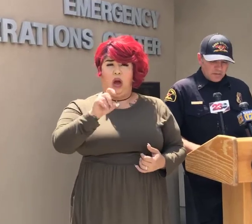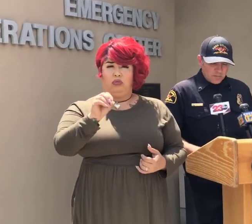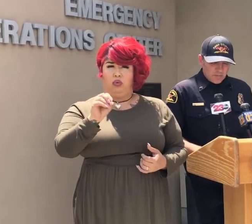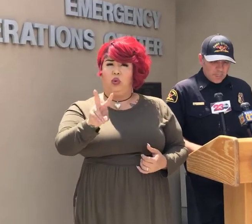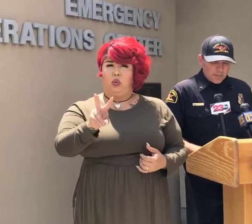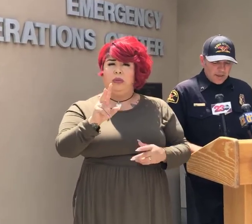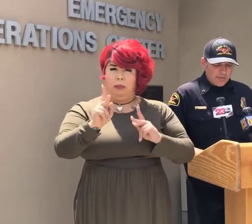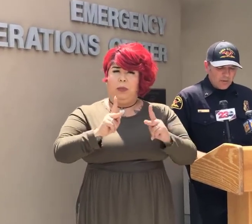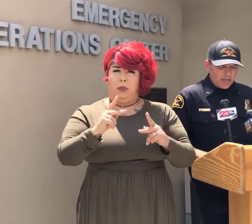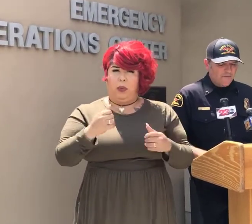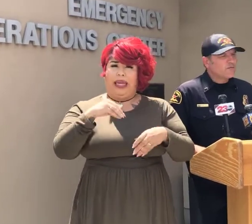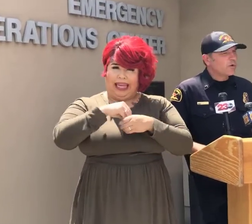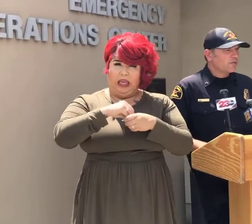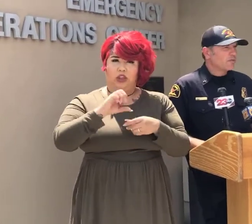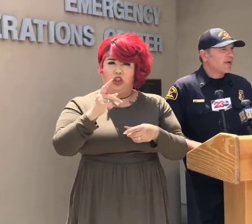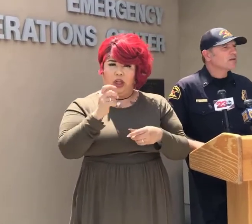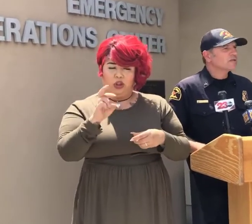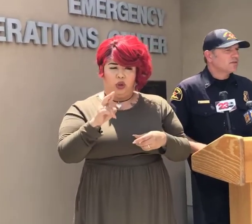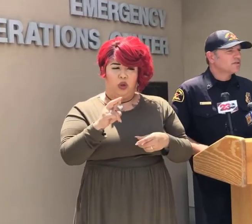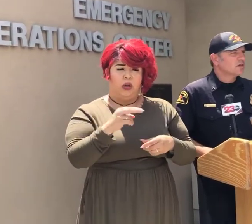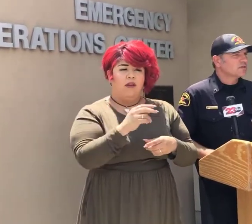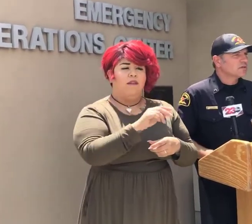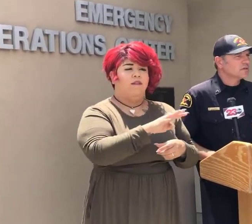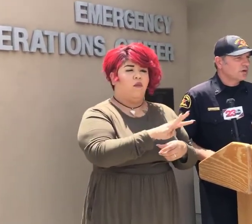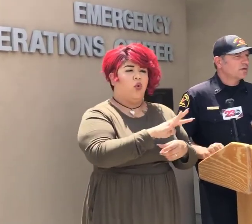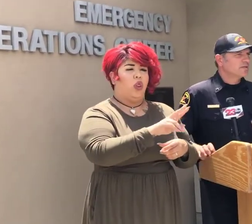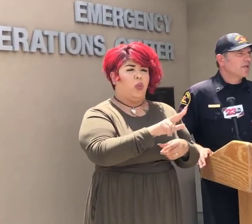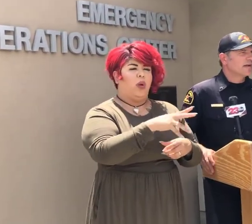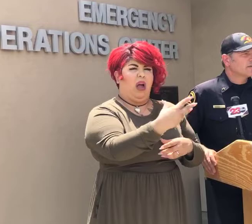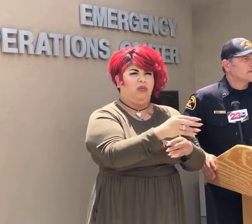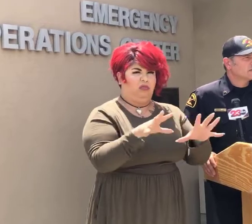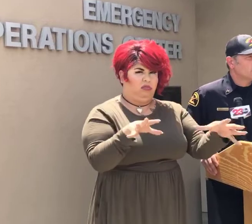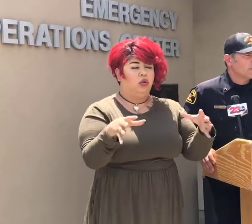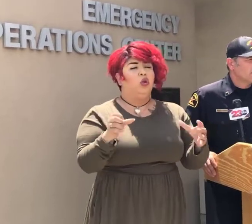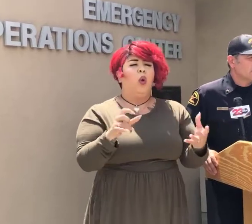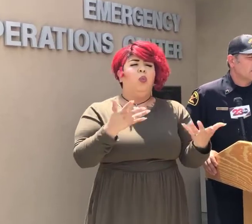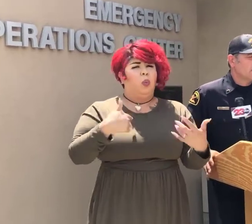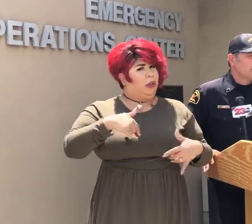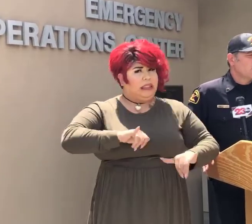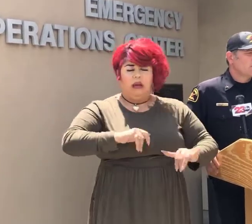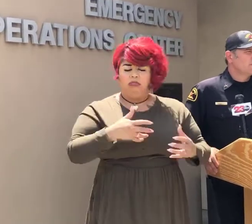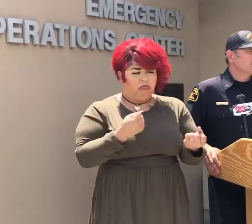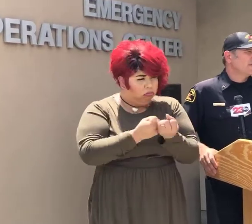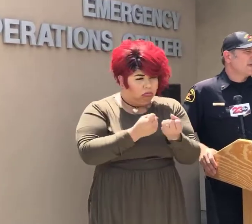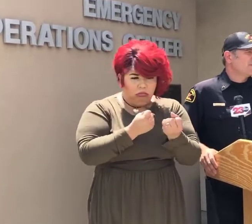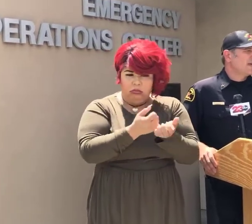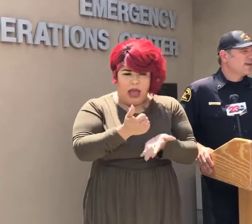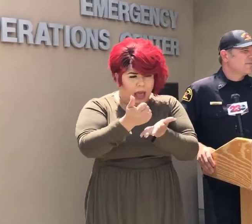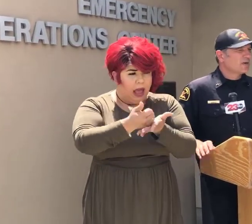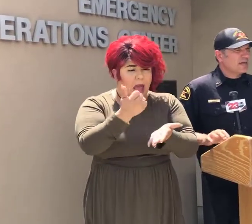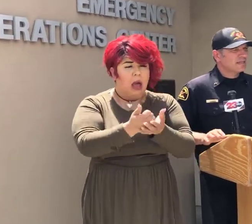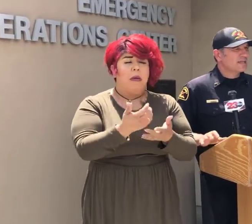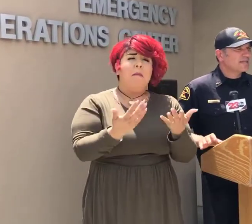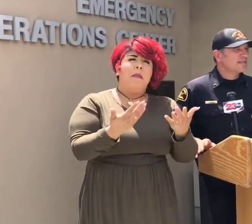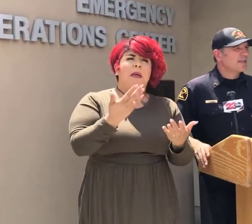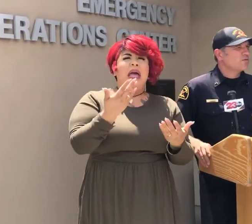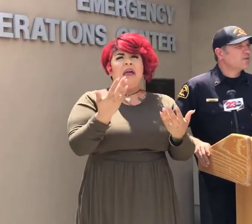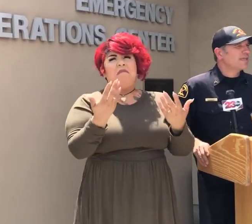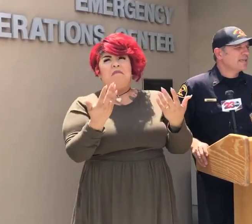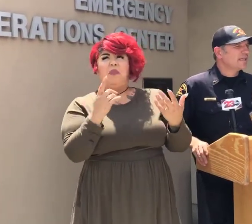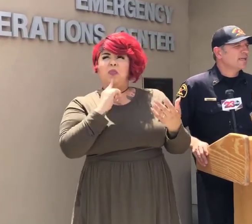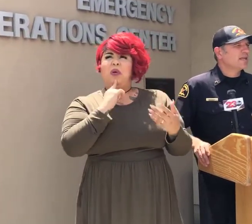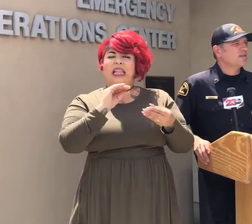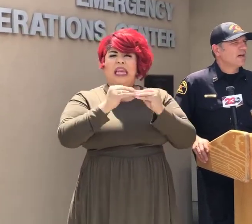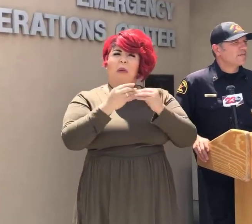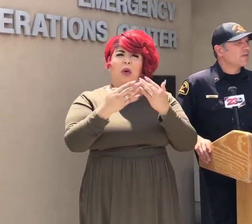the shelter, and then we have 43 outside the shelter. So we are still actively supporting, and we do see maybe that number kind of stays steady